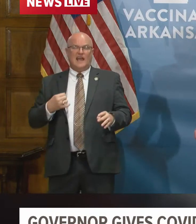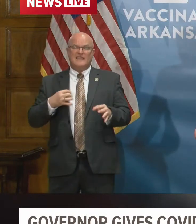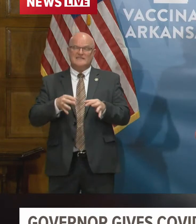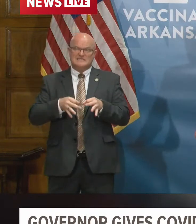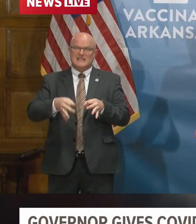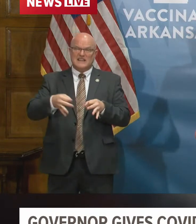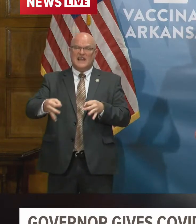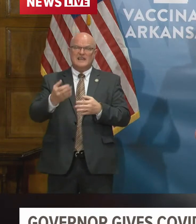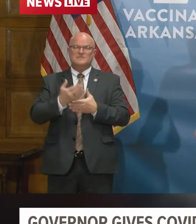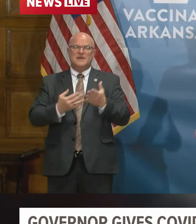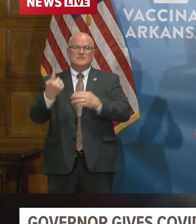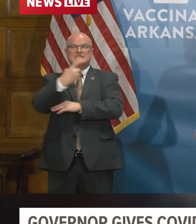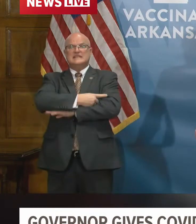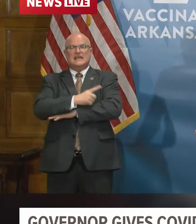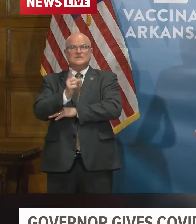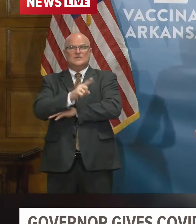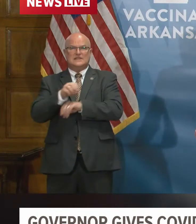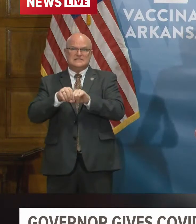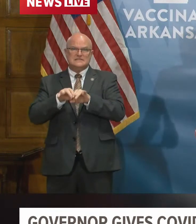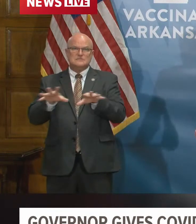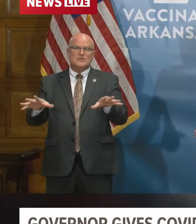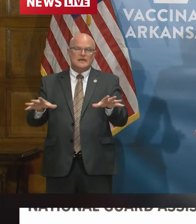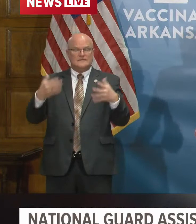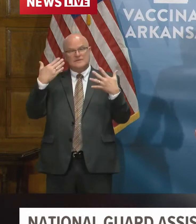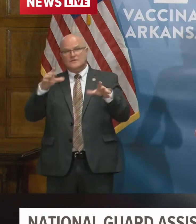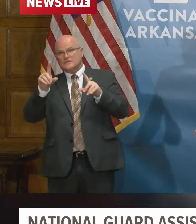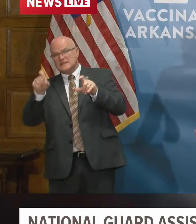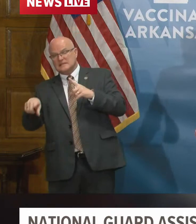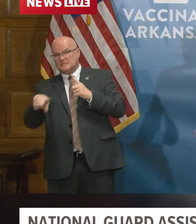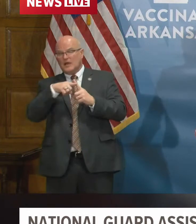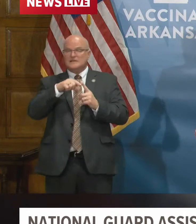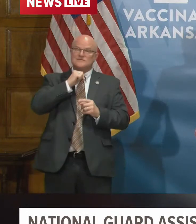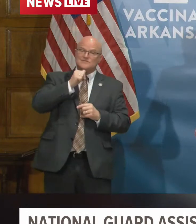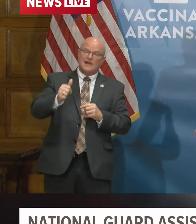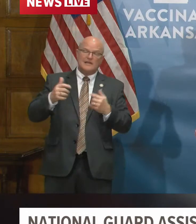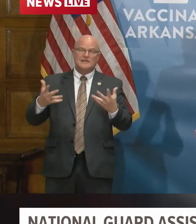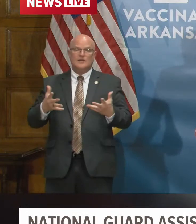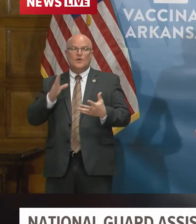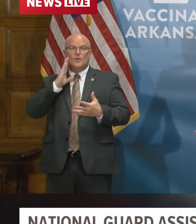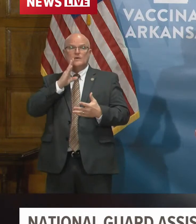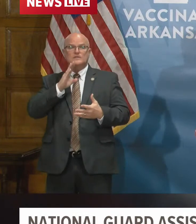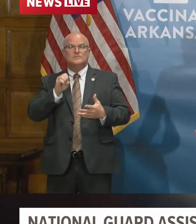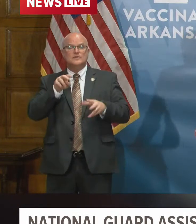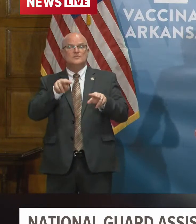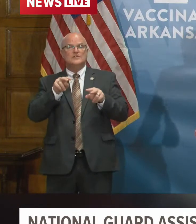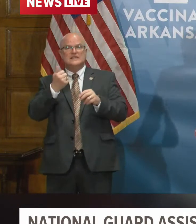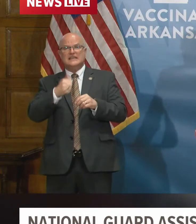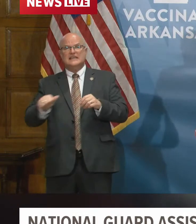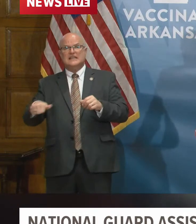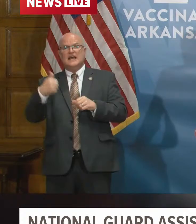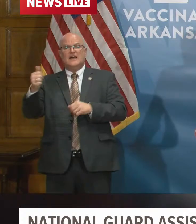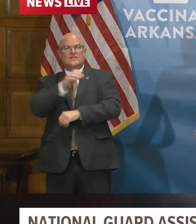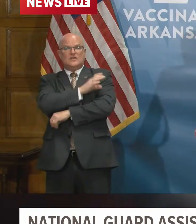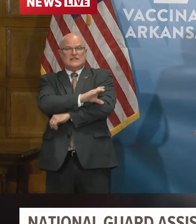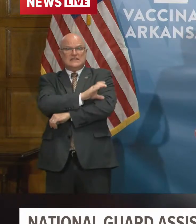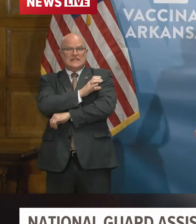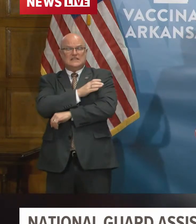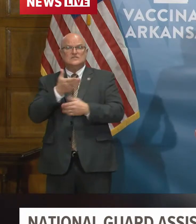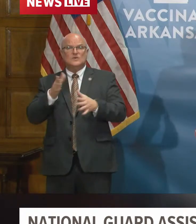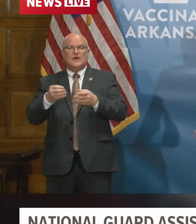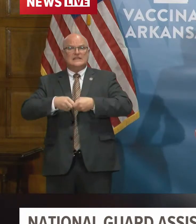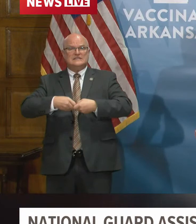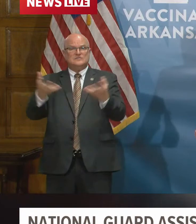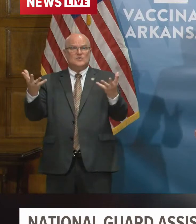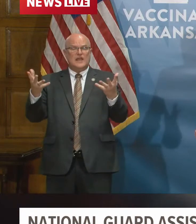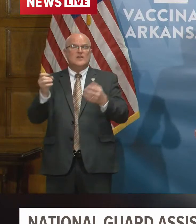some, maybe days where you could spread where you didn't know if you tested positive or not. Would you be looking into any other clinics or any other ways to spread it,